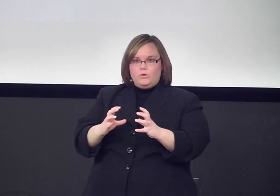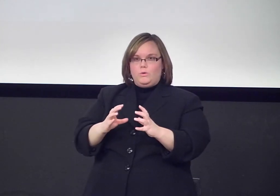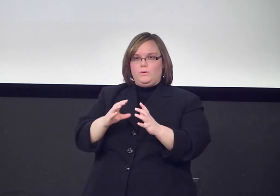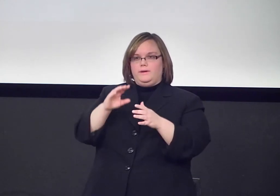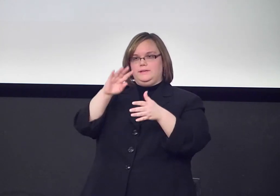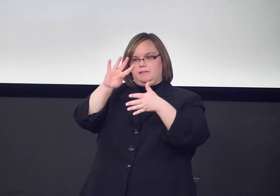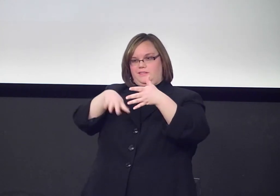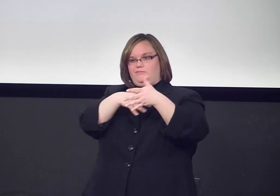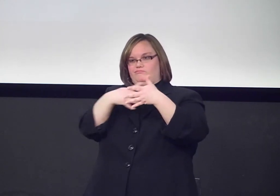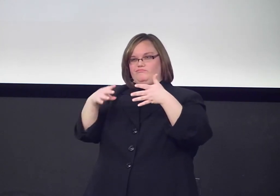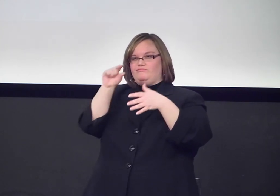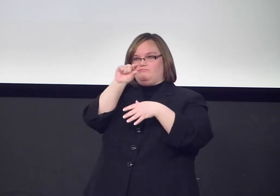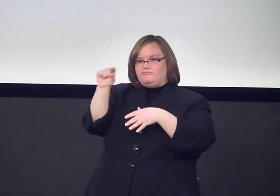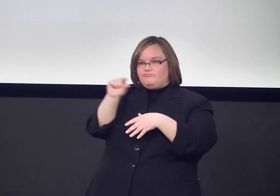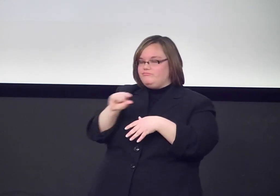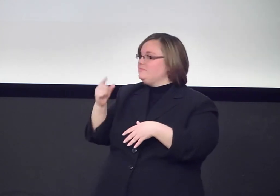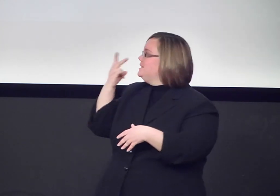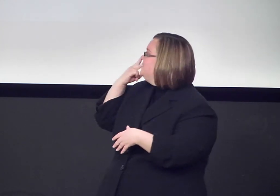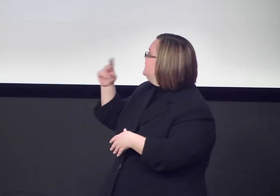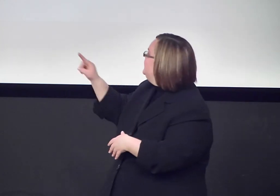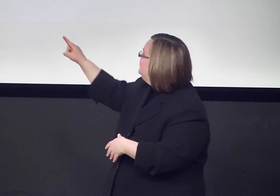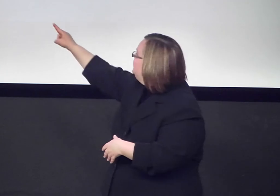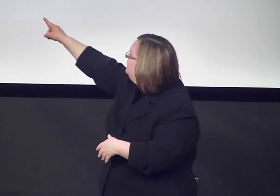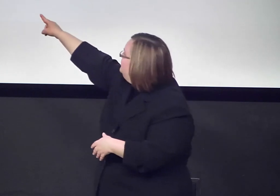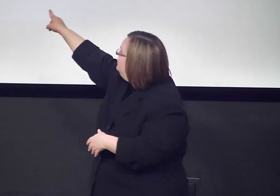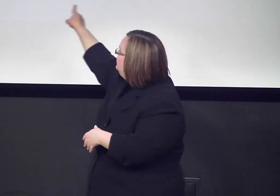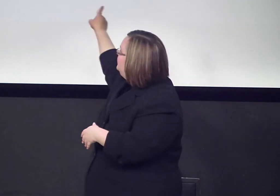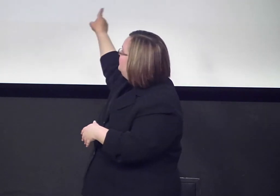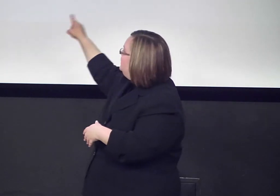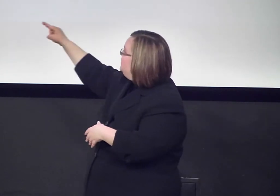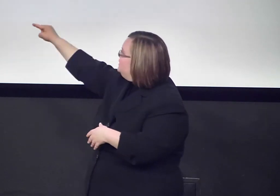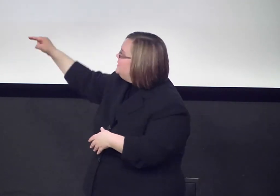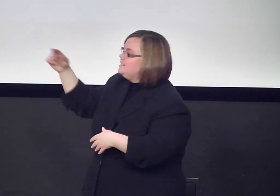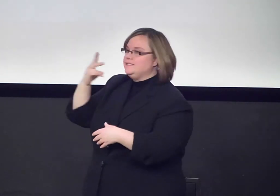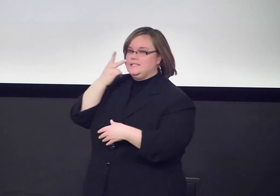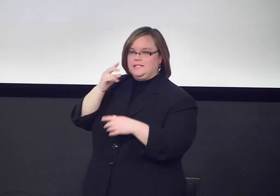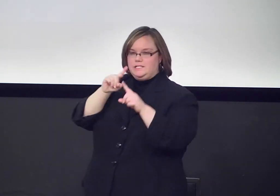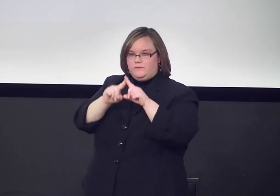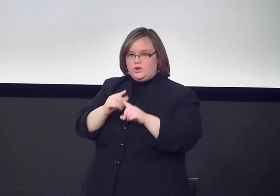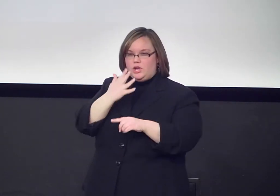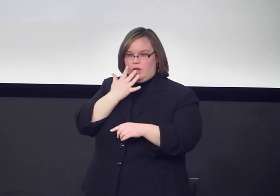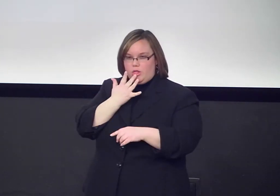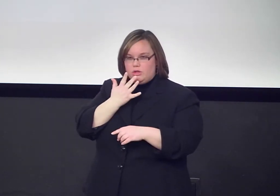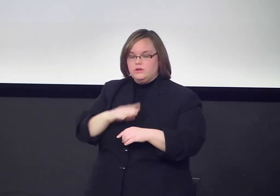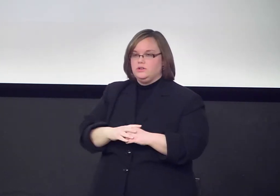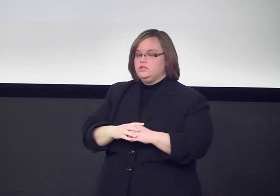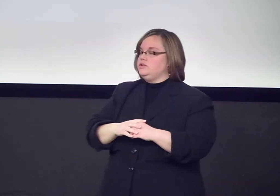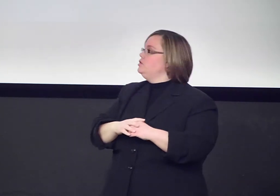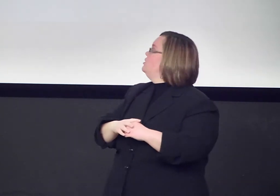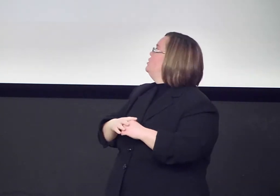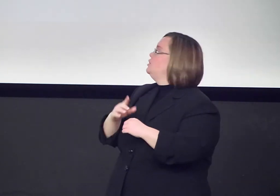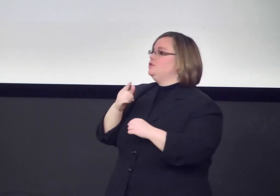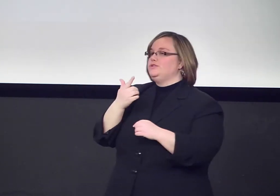And I applied these 8 categories, as you can see here, of the